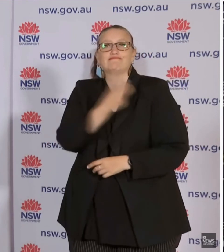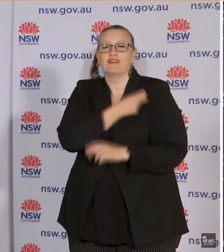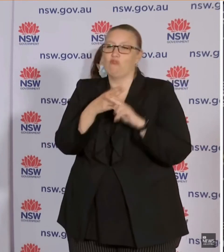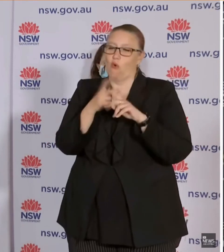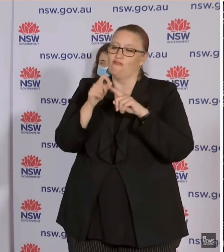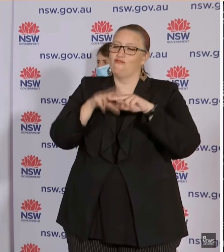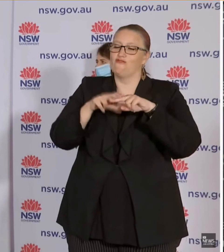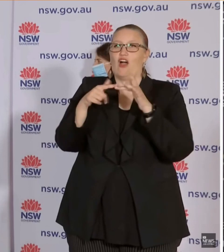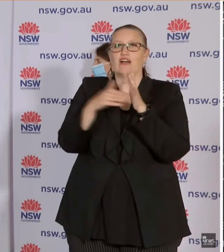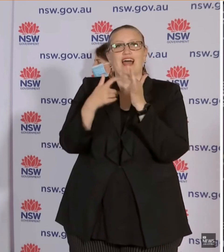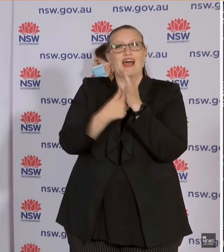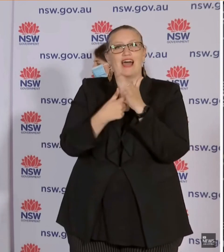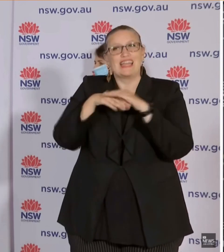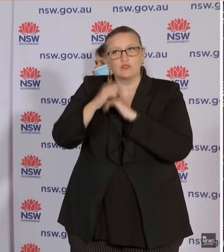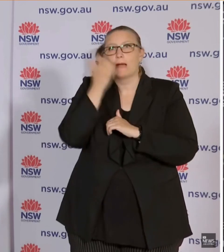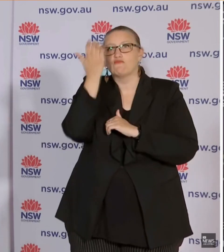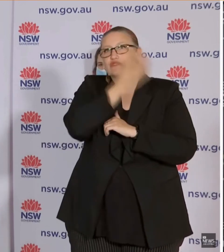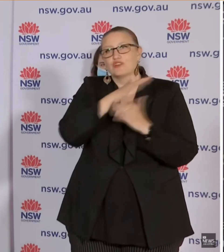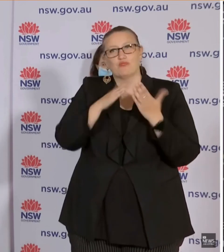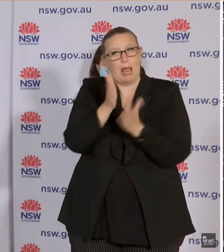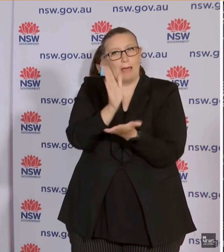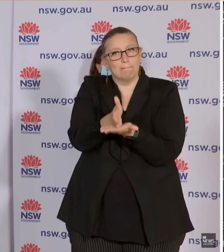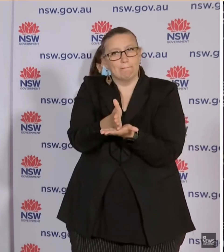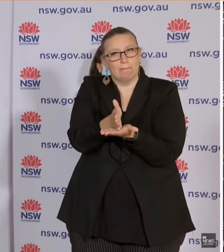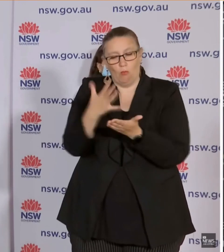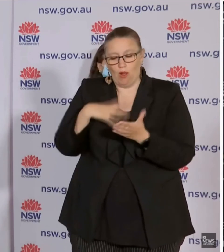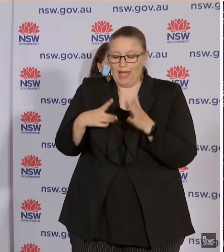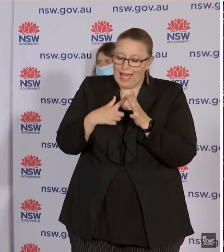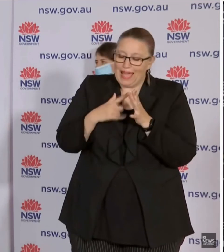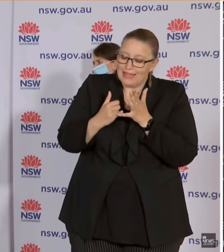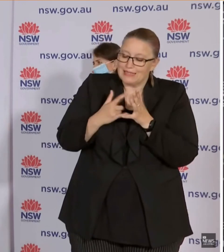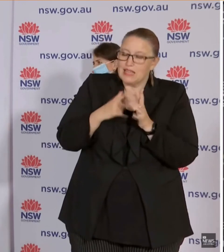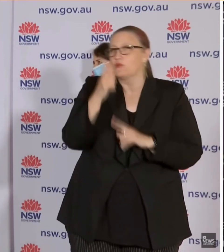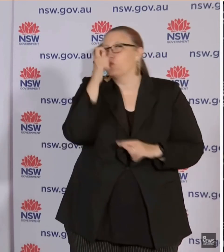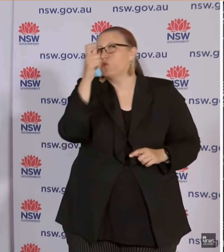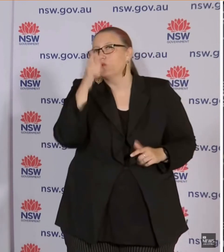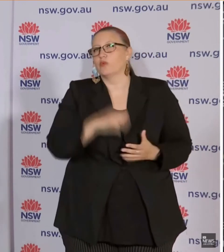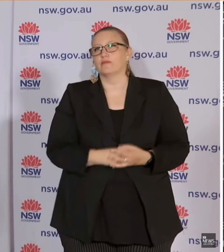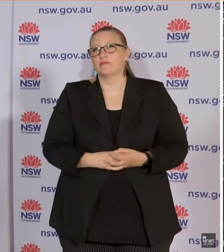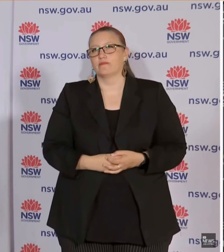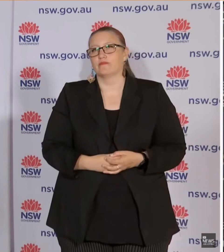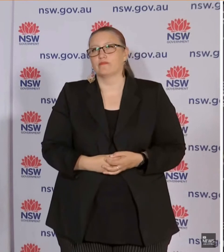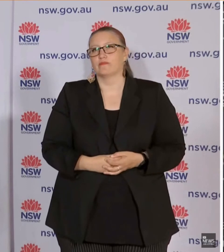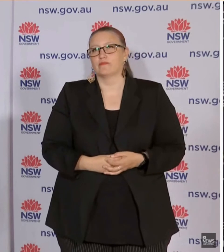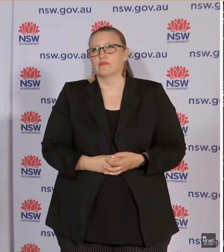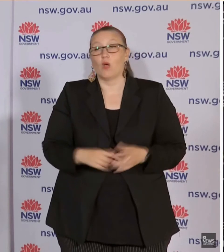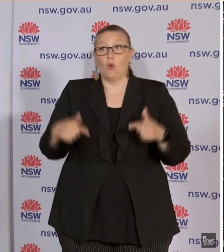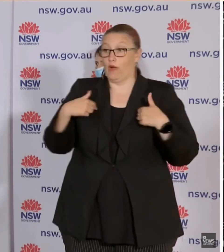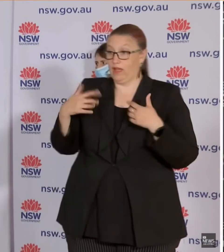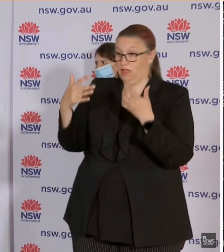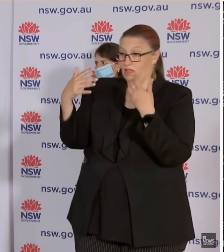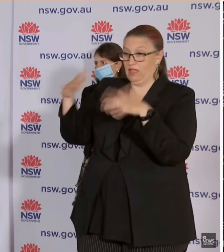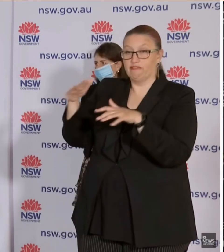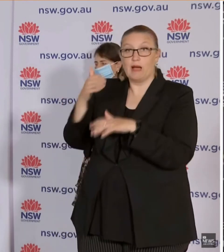those Aboriginal communities as soon as possible. So we are very committed to ensuring that the Aboriginal coverage actually